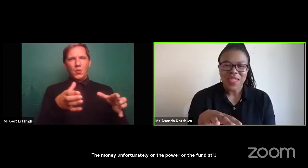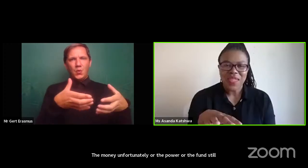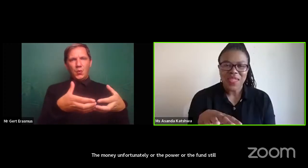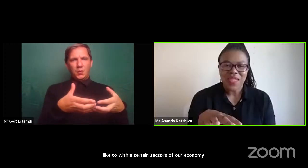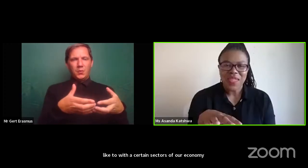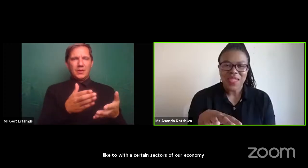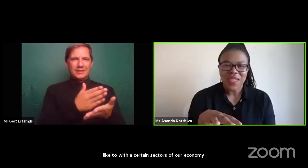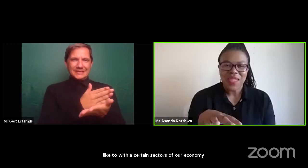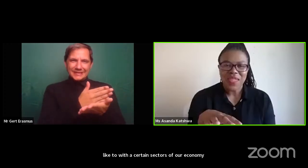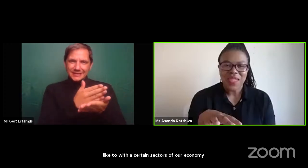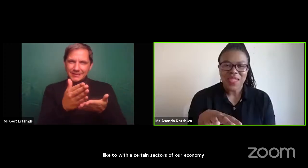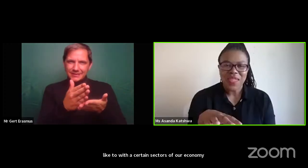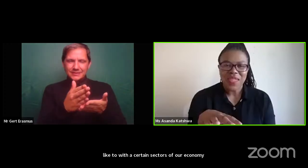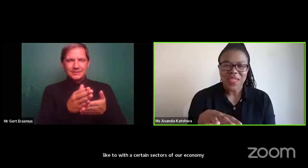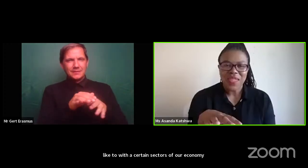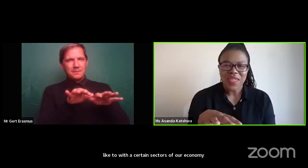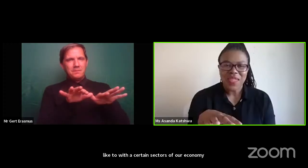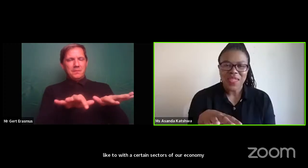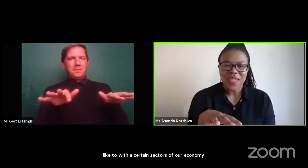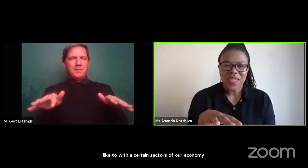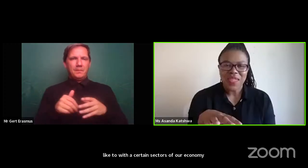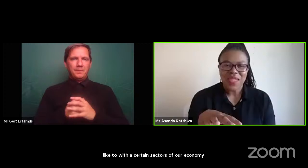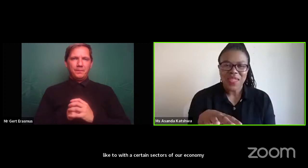our communities.